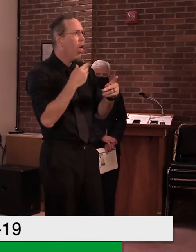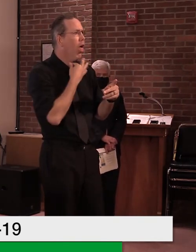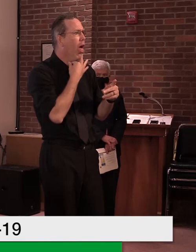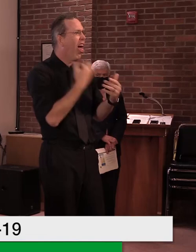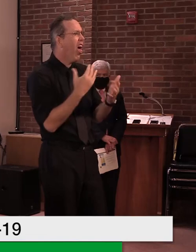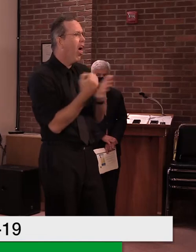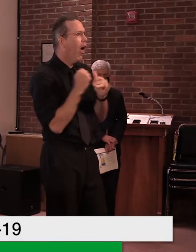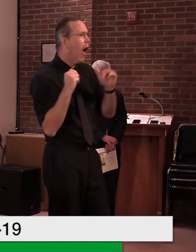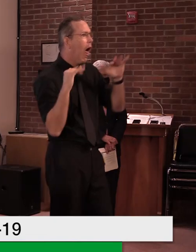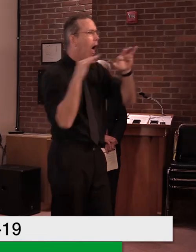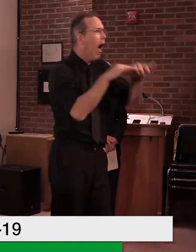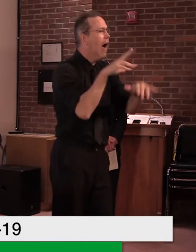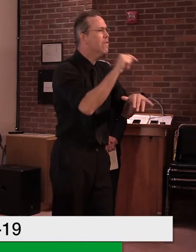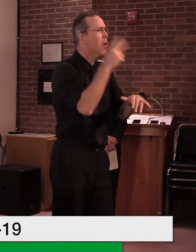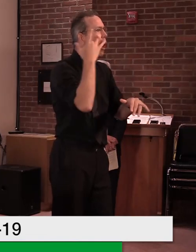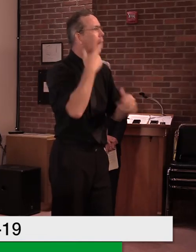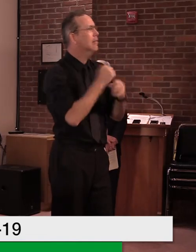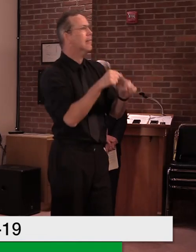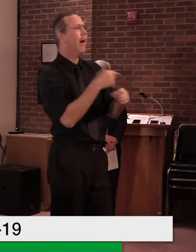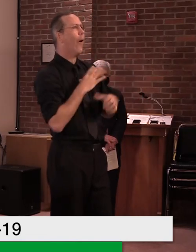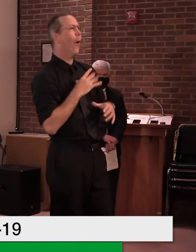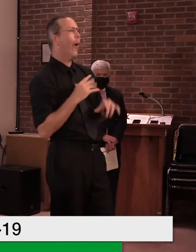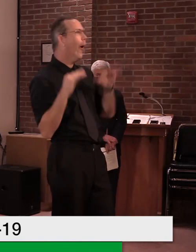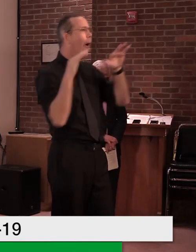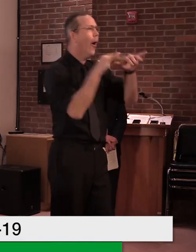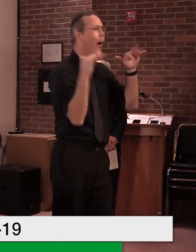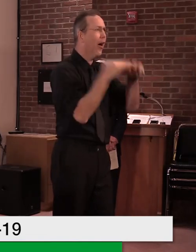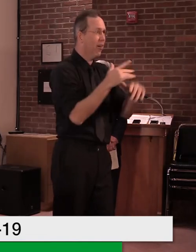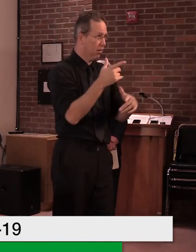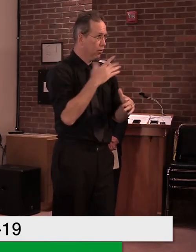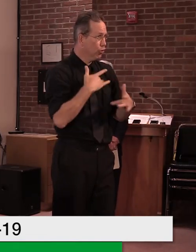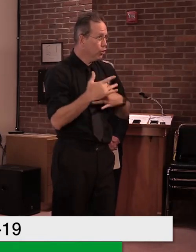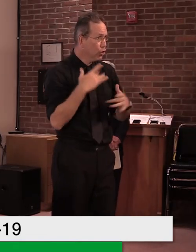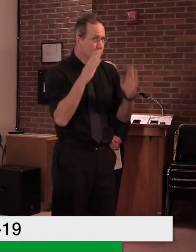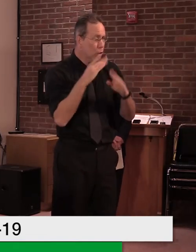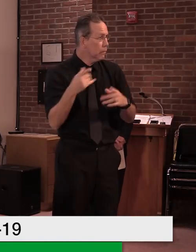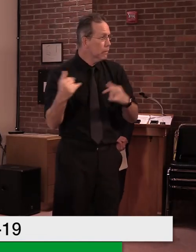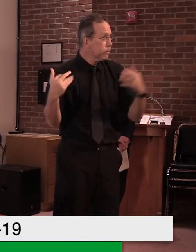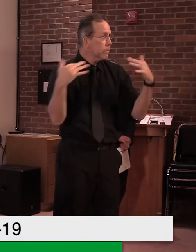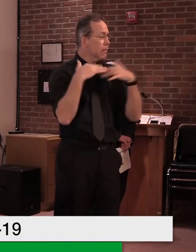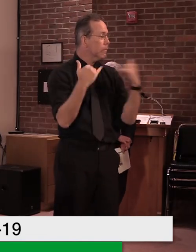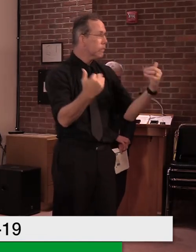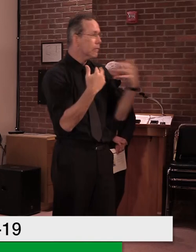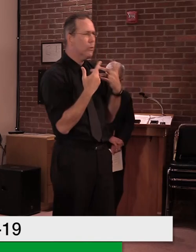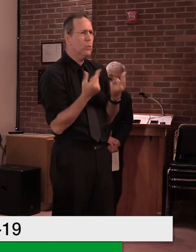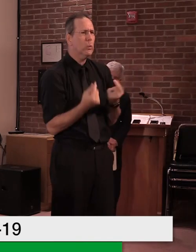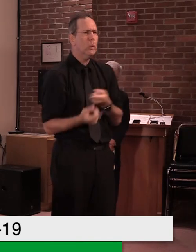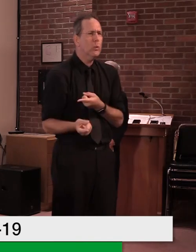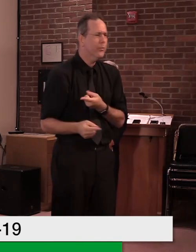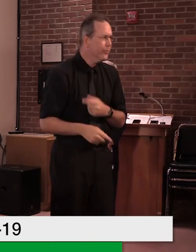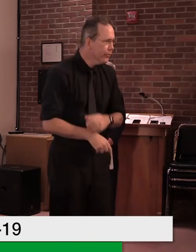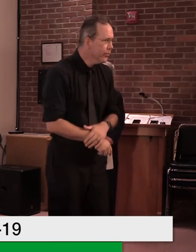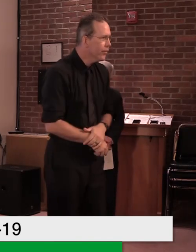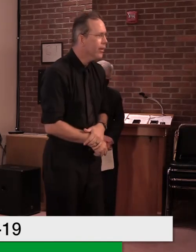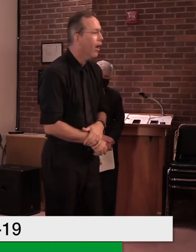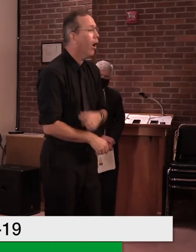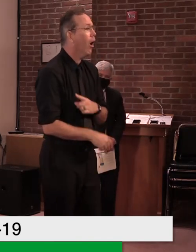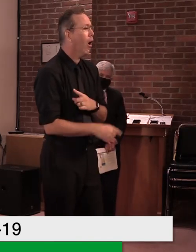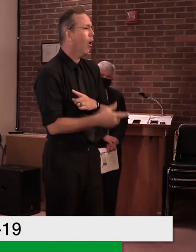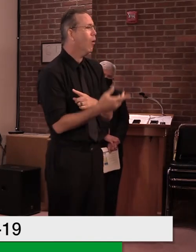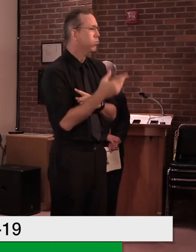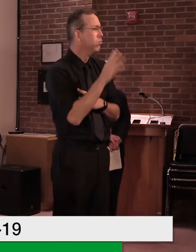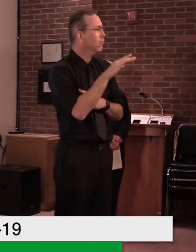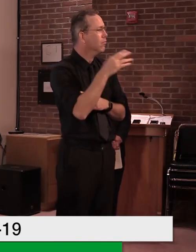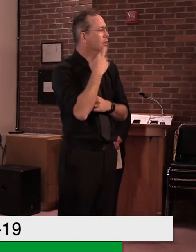has to be our undoing in some respects. That's why I'm taking the step today, implementing the mandate on masks,